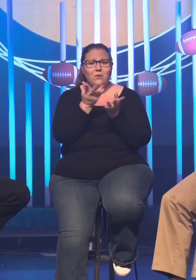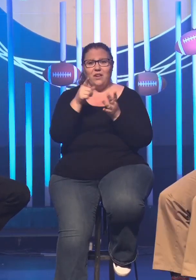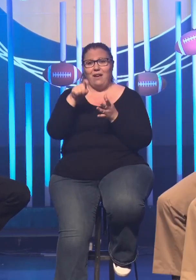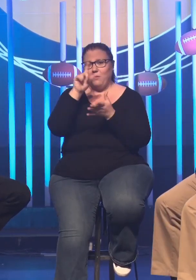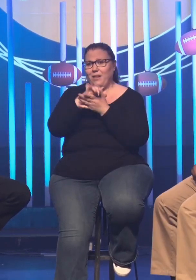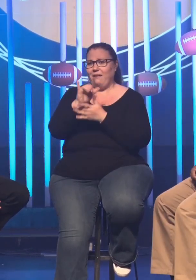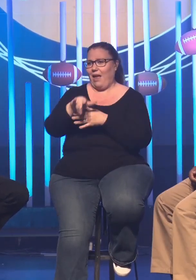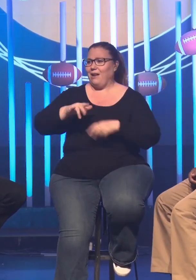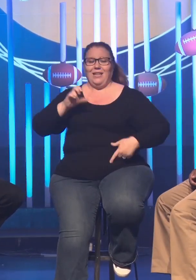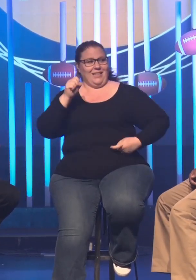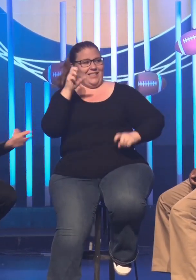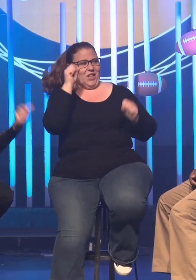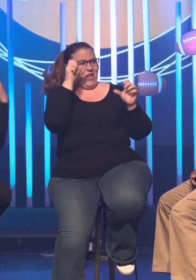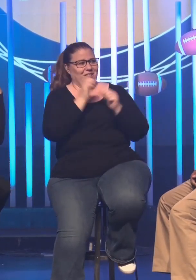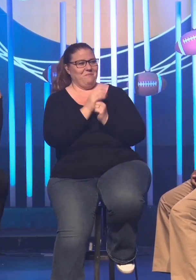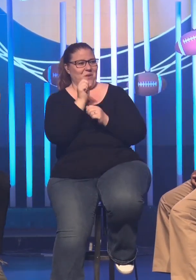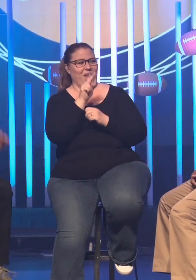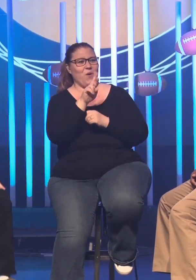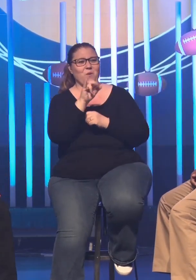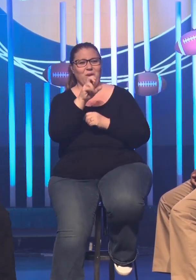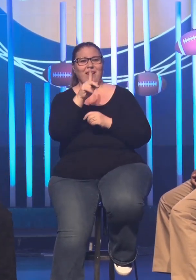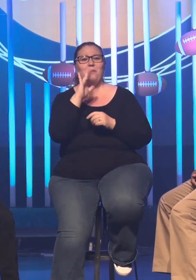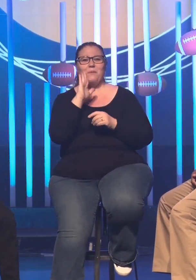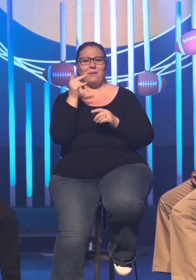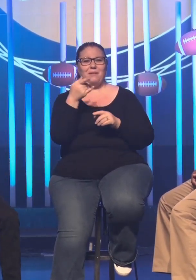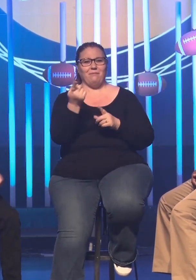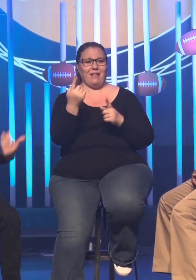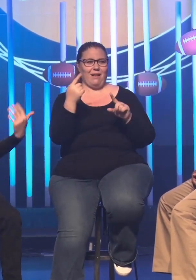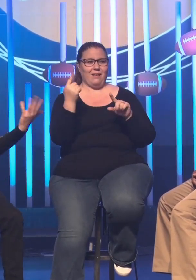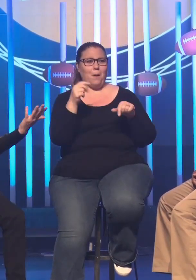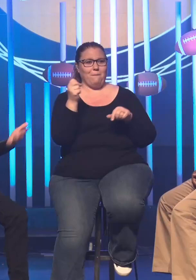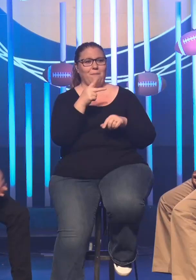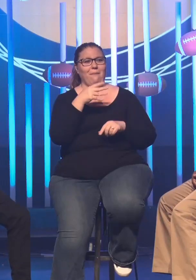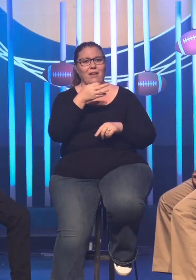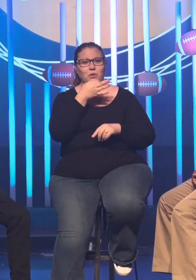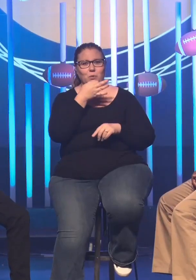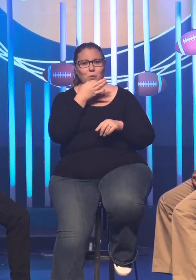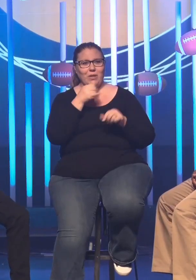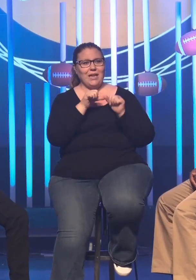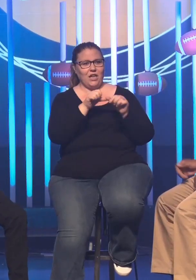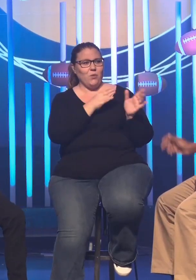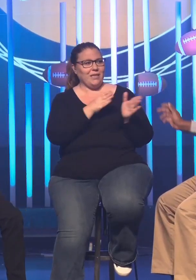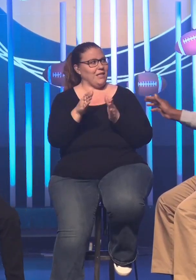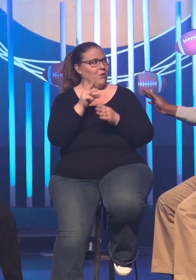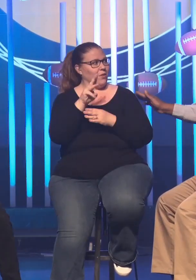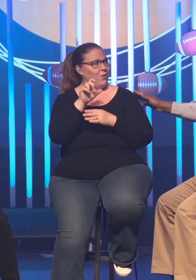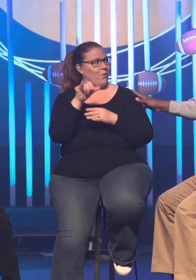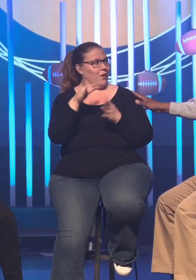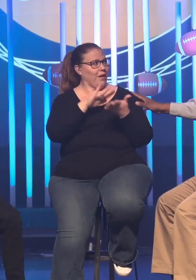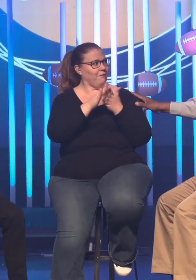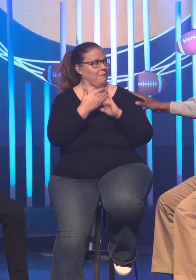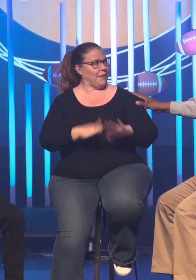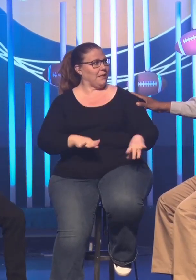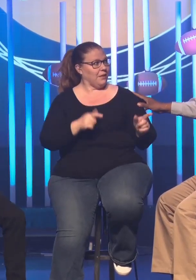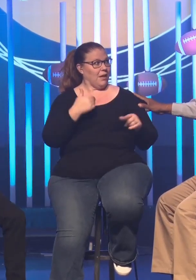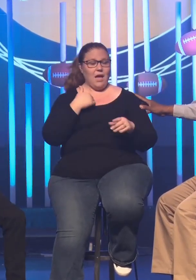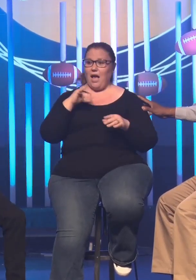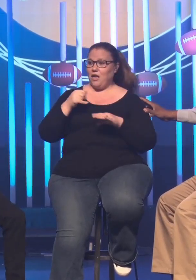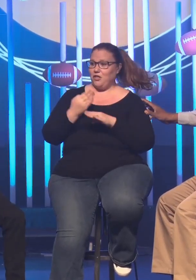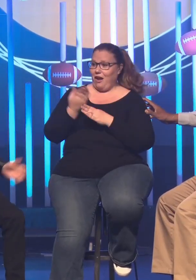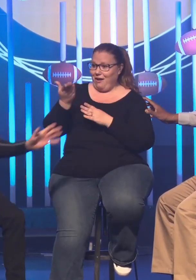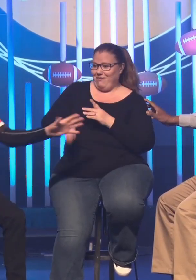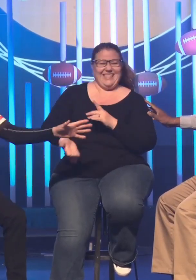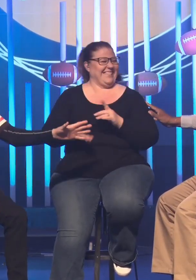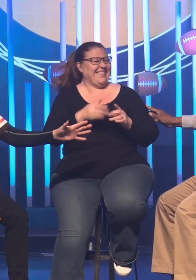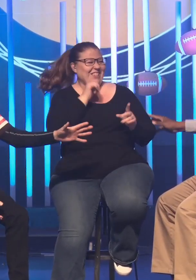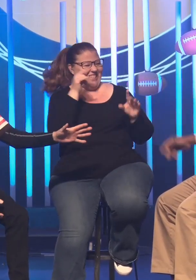okay. Oh, that's awesome. All right, well, Rickey will be back out in just a little bit to continue our series, The Way of Peace. Boy, and, you really had a job, hope. Didn't you?